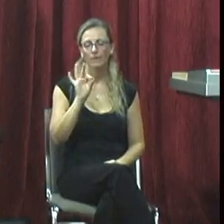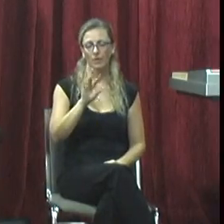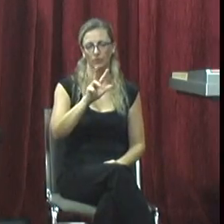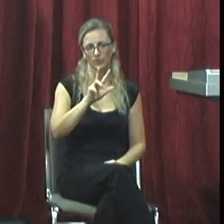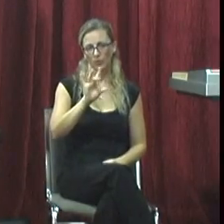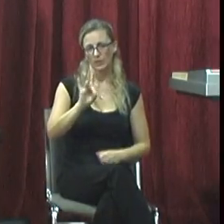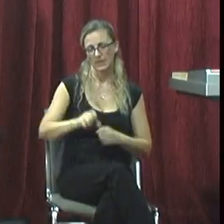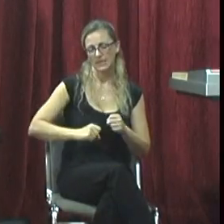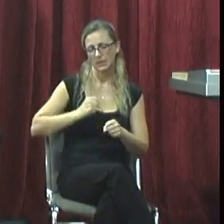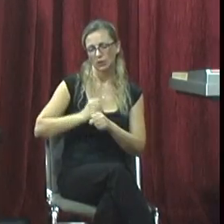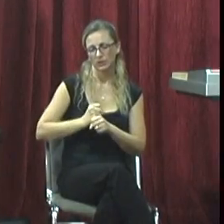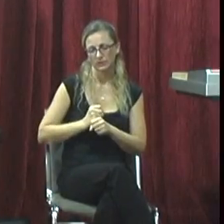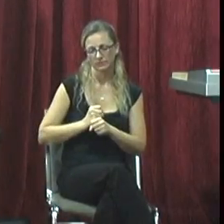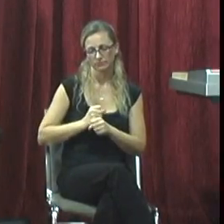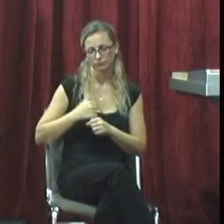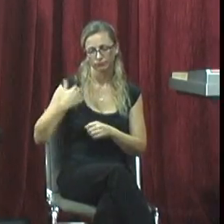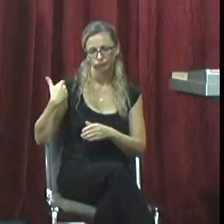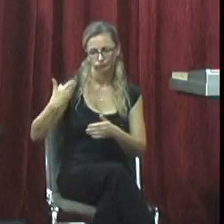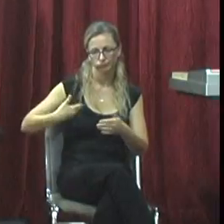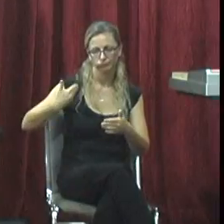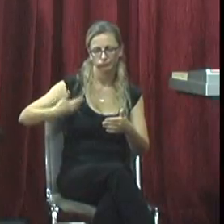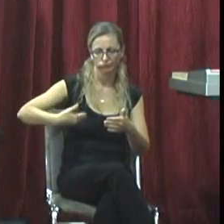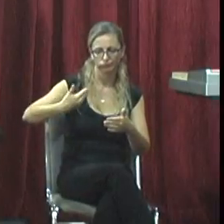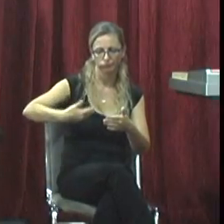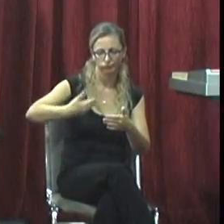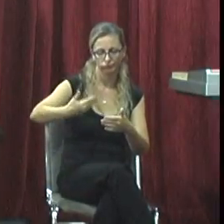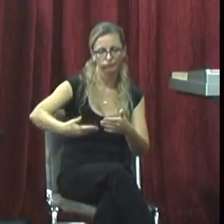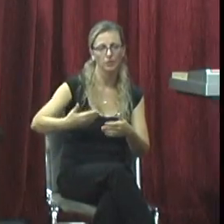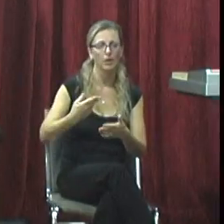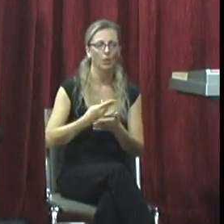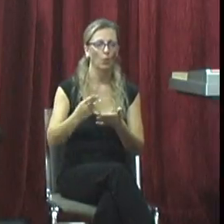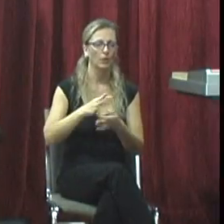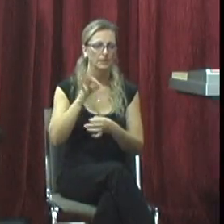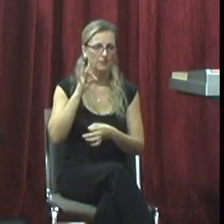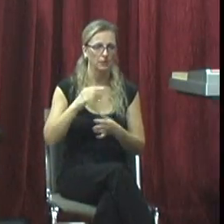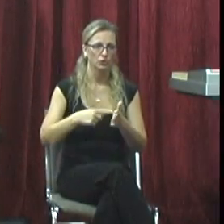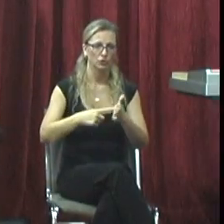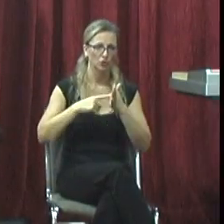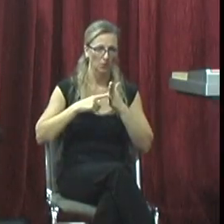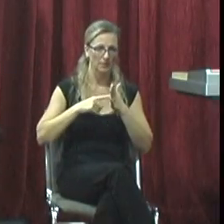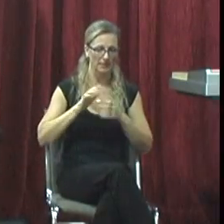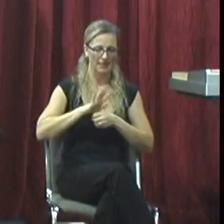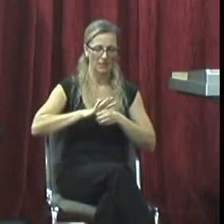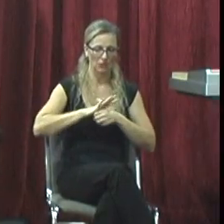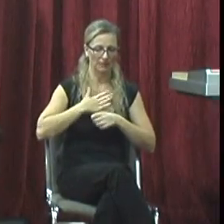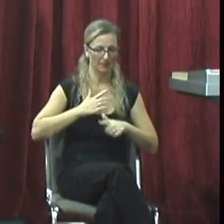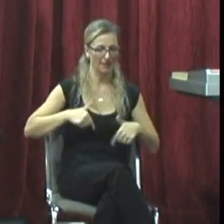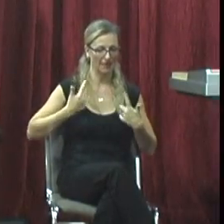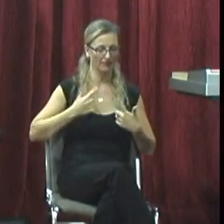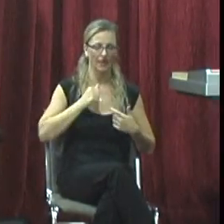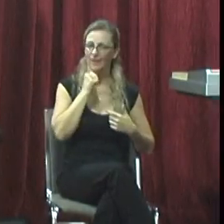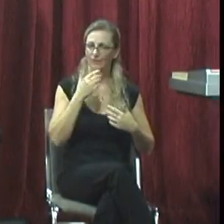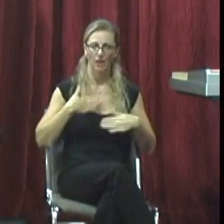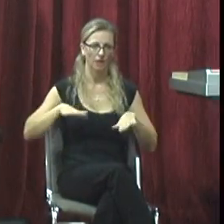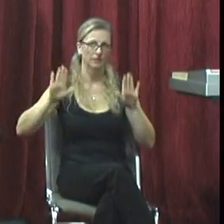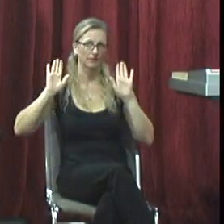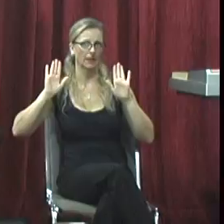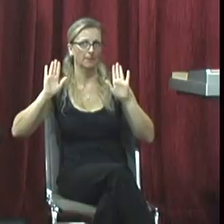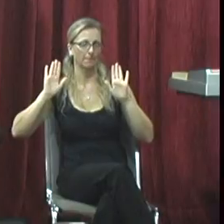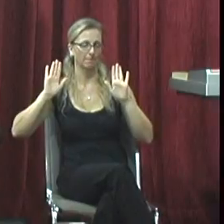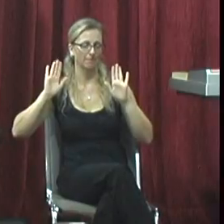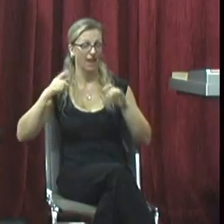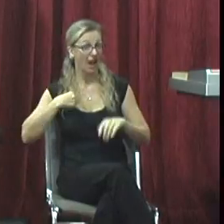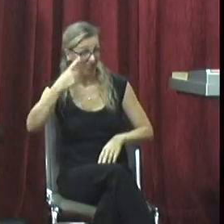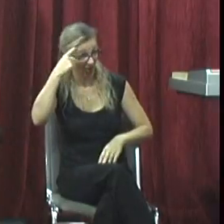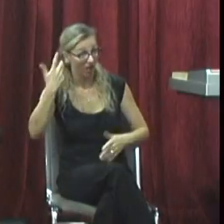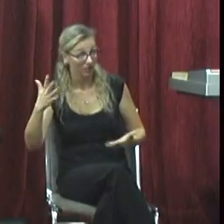years, the Ruach has revealed to me that there are areas of my life that I had not given to the Lord. I thought I'd